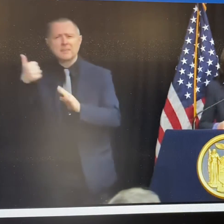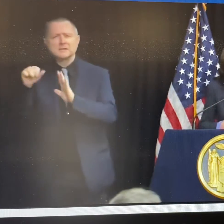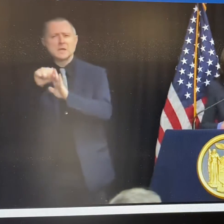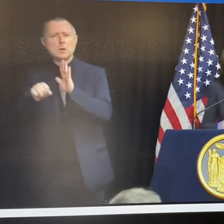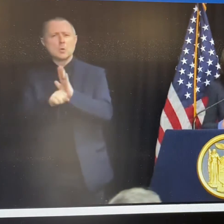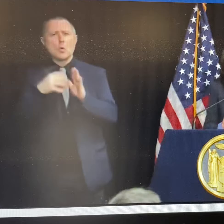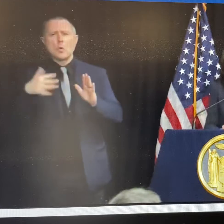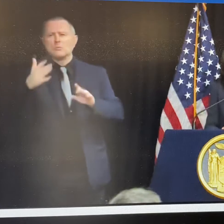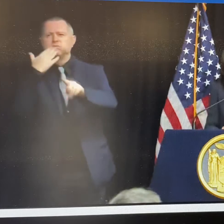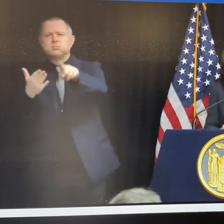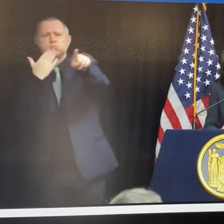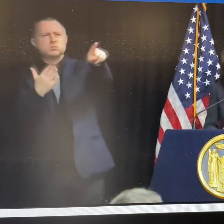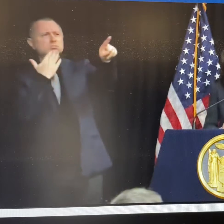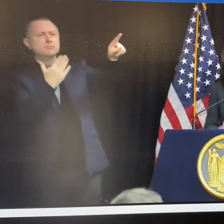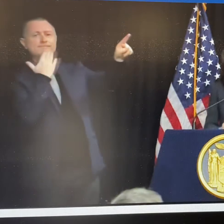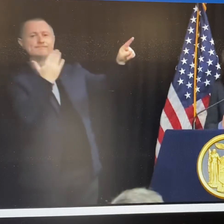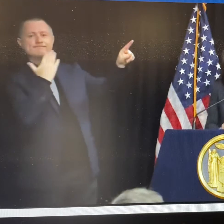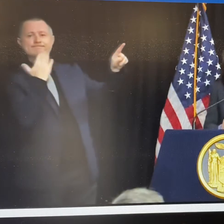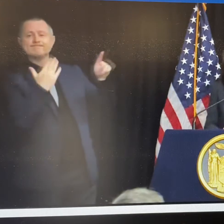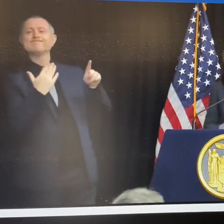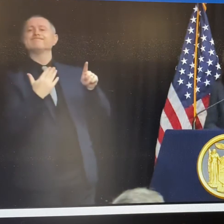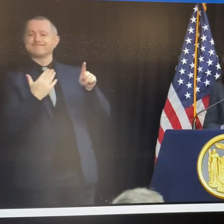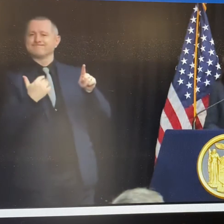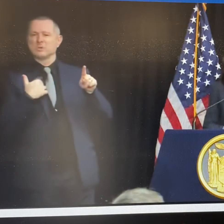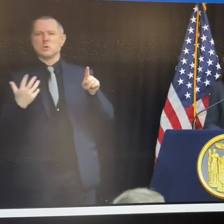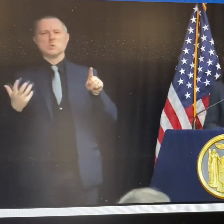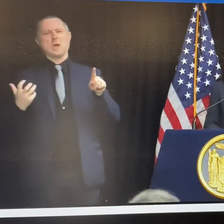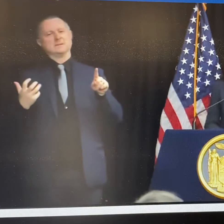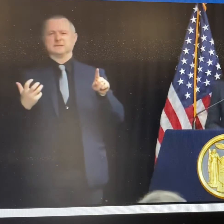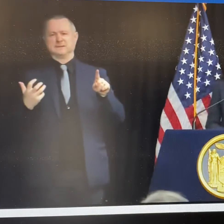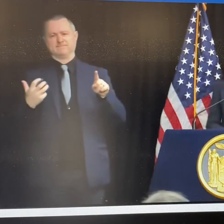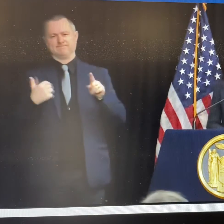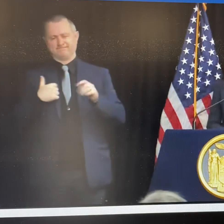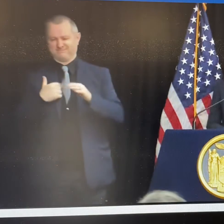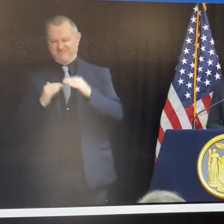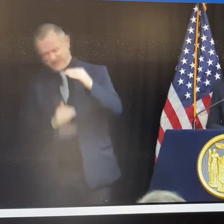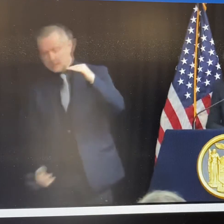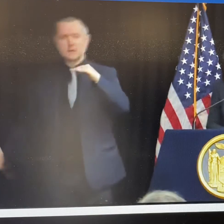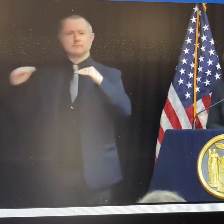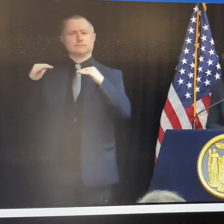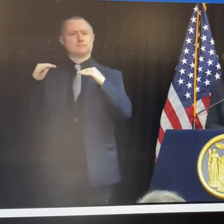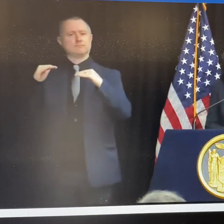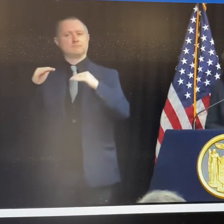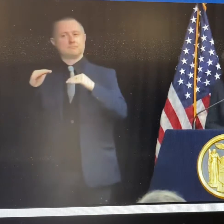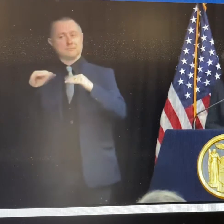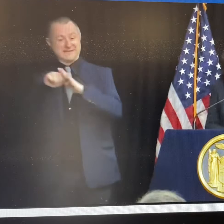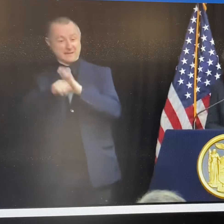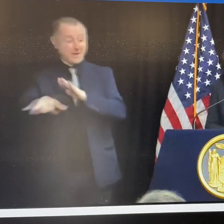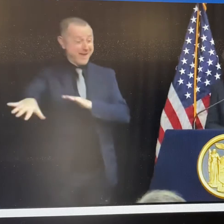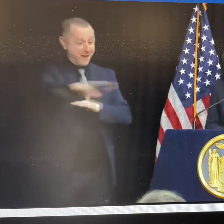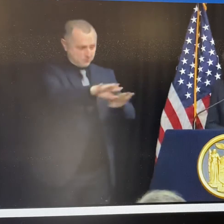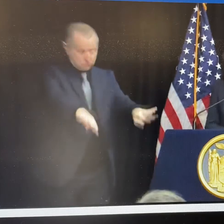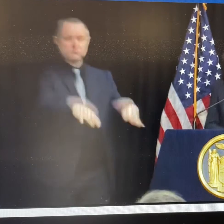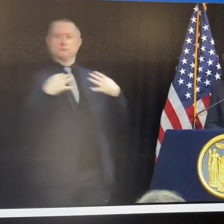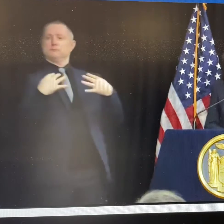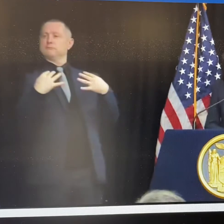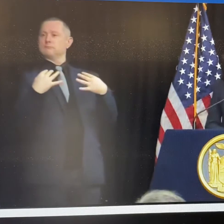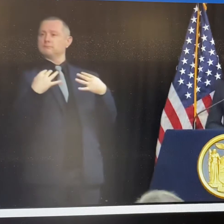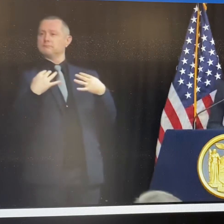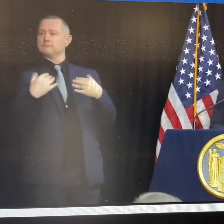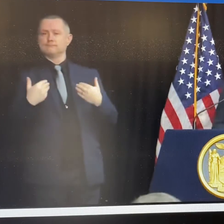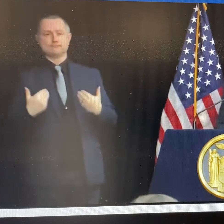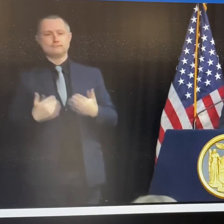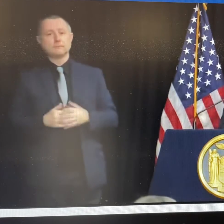accomplished. Let's see what's out there. Let's be the model that other states look to, and I believe we can get there. And also, what I'm going to be doing in our budget